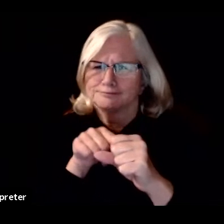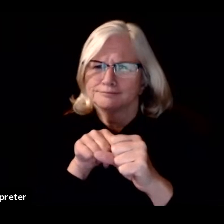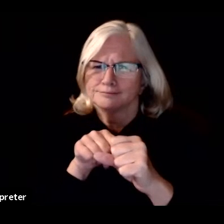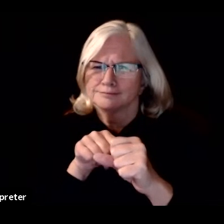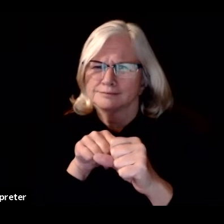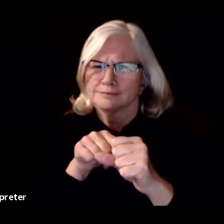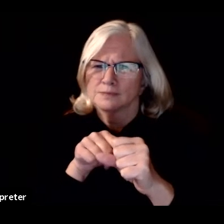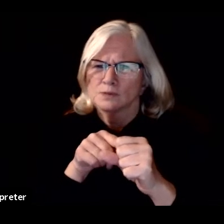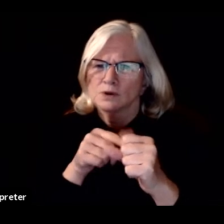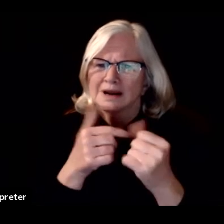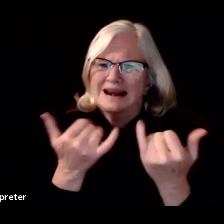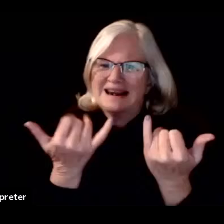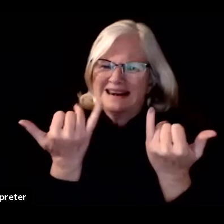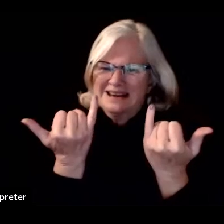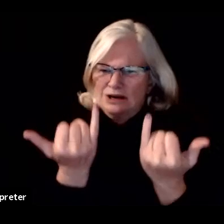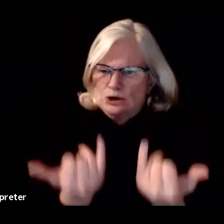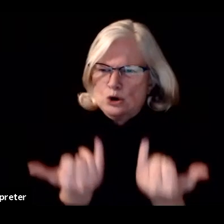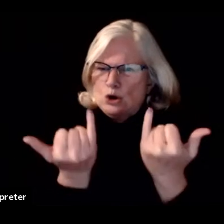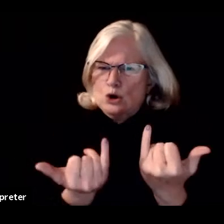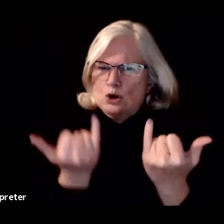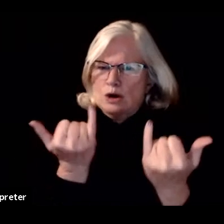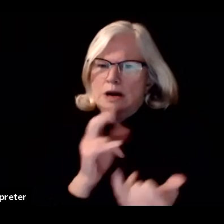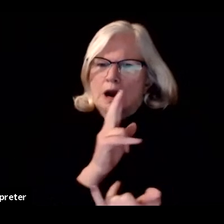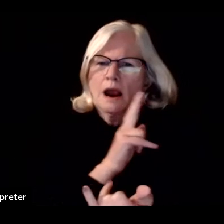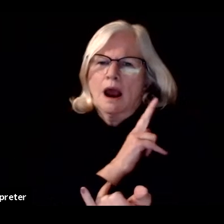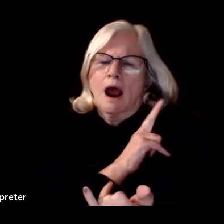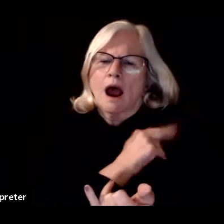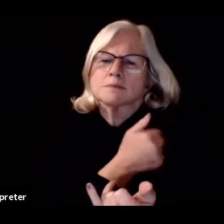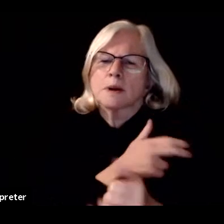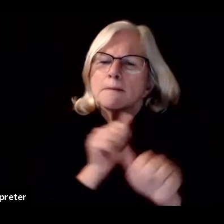and whether any new strategies need to happen?